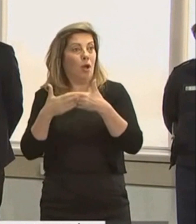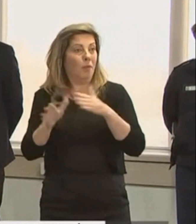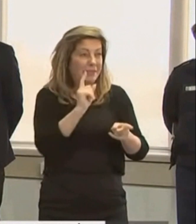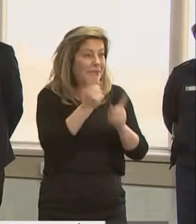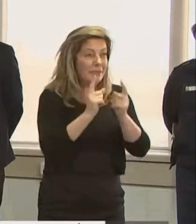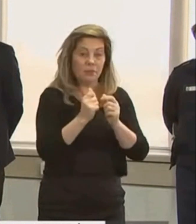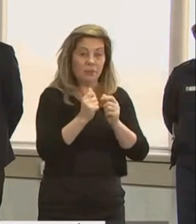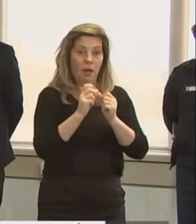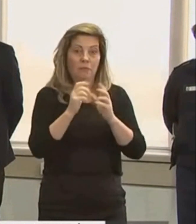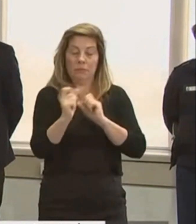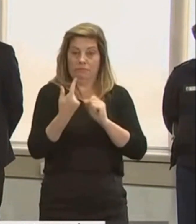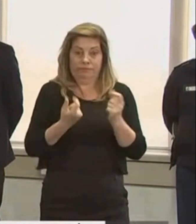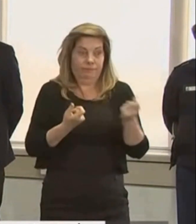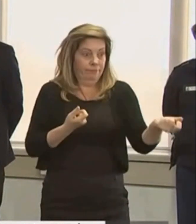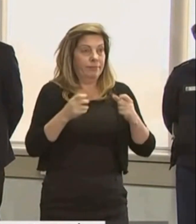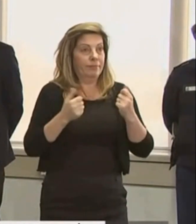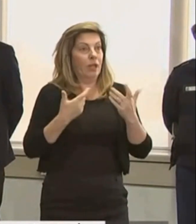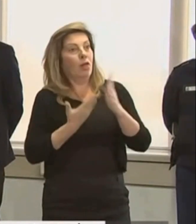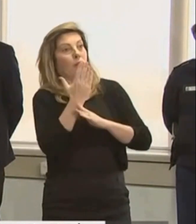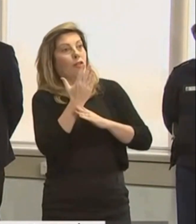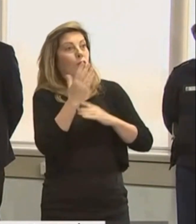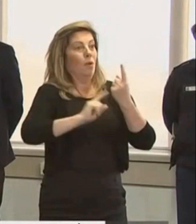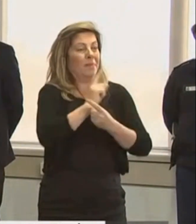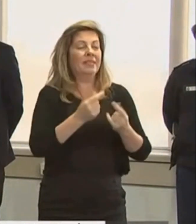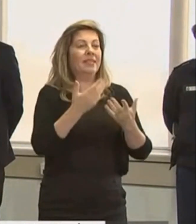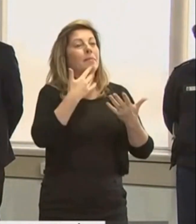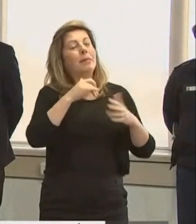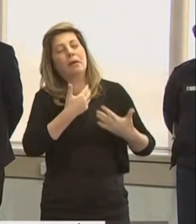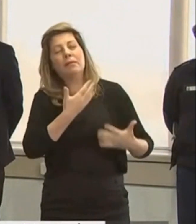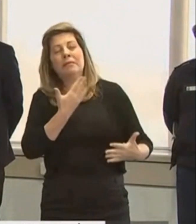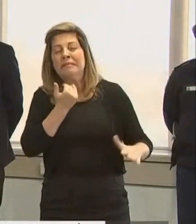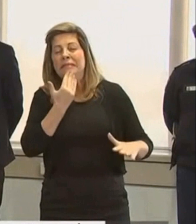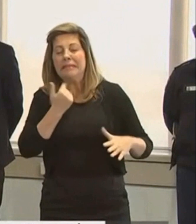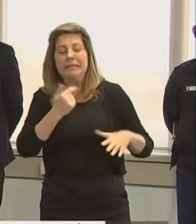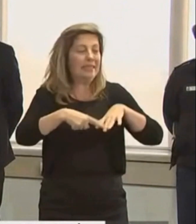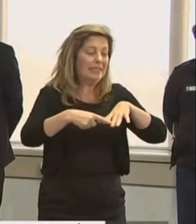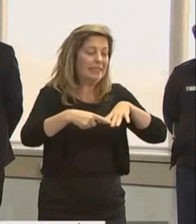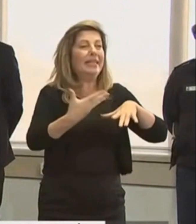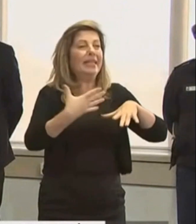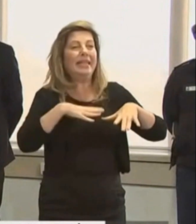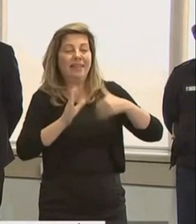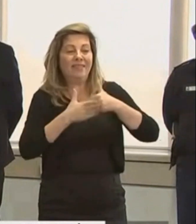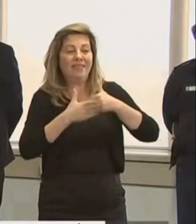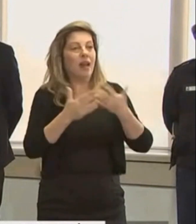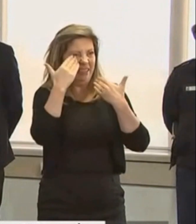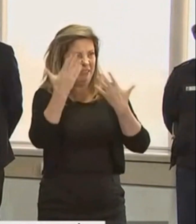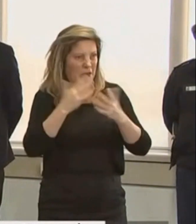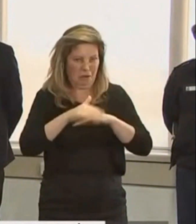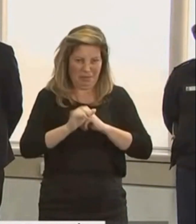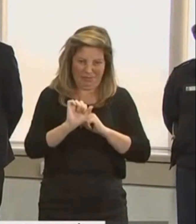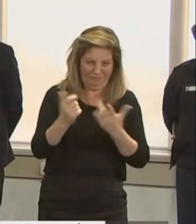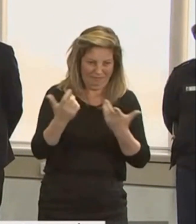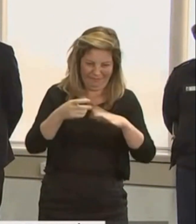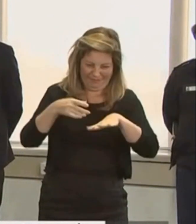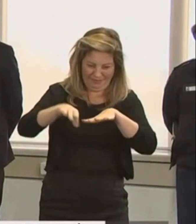very earnest effort from a lot of people to make sure that we were open. I've even had text messages in the middle of other meetings telling me how